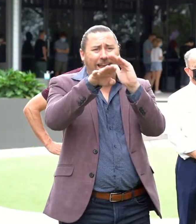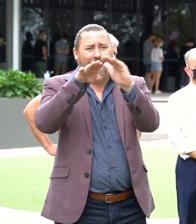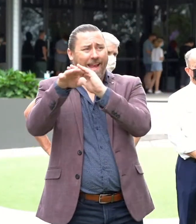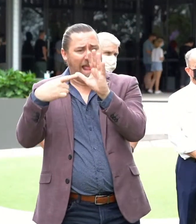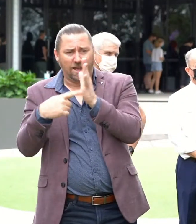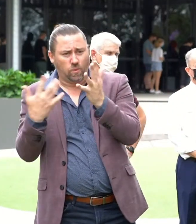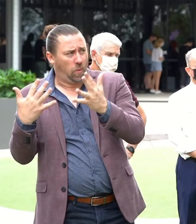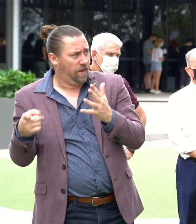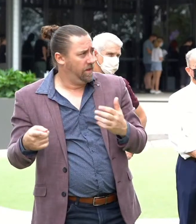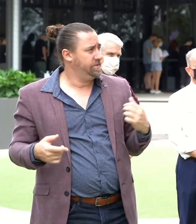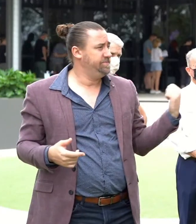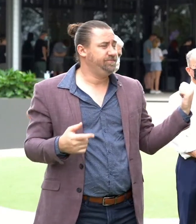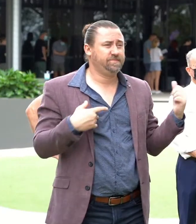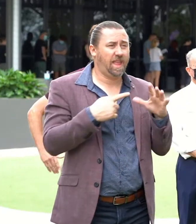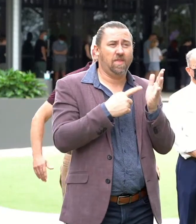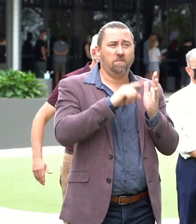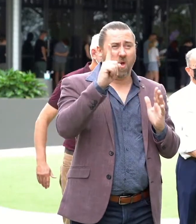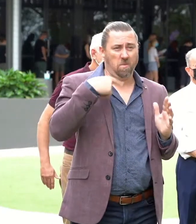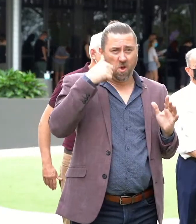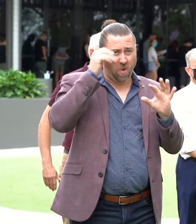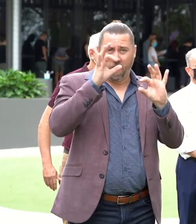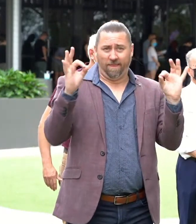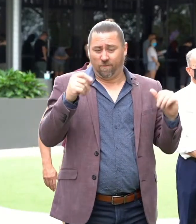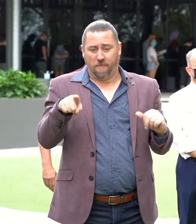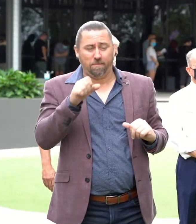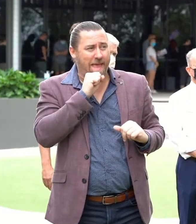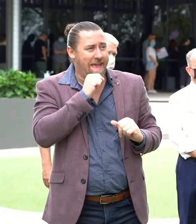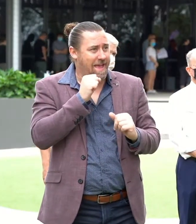been. Look, at this stage we don't have any further information from him.